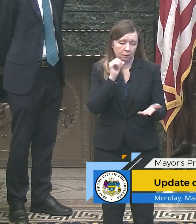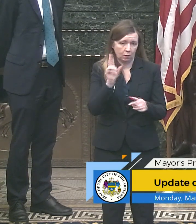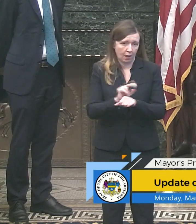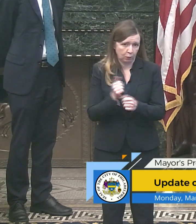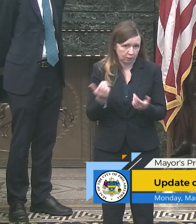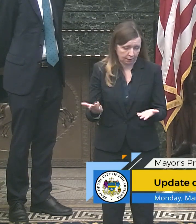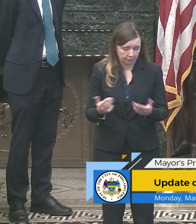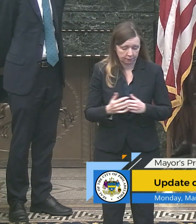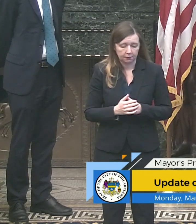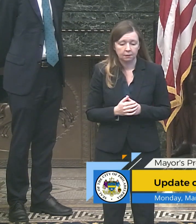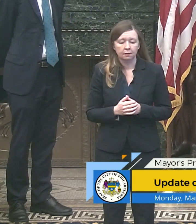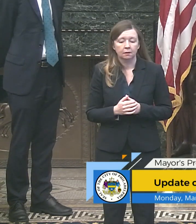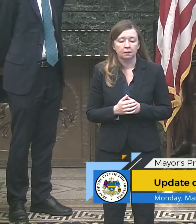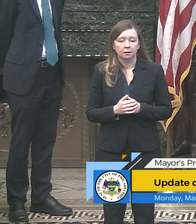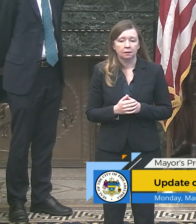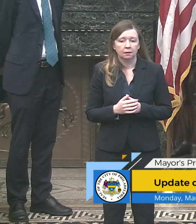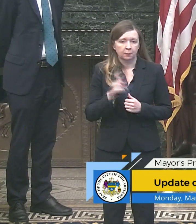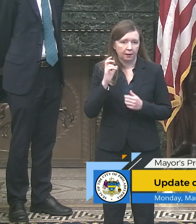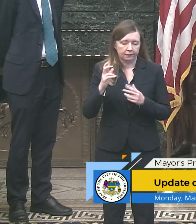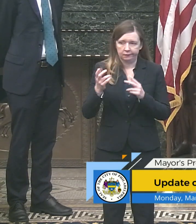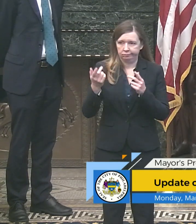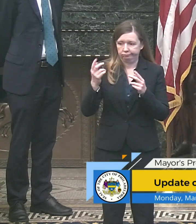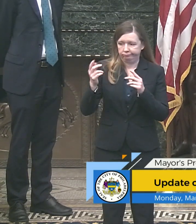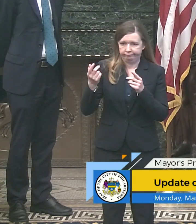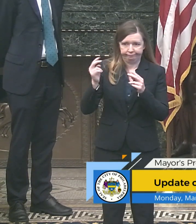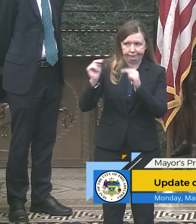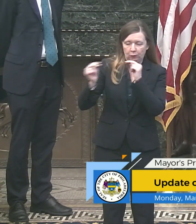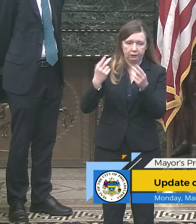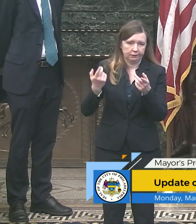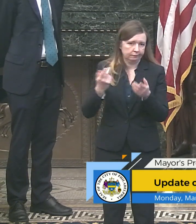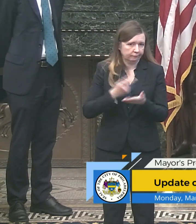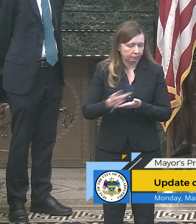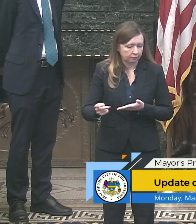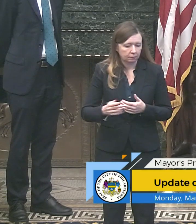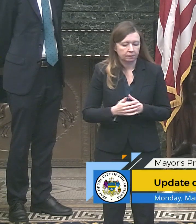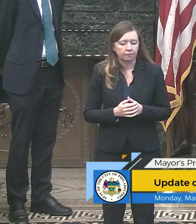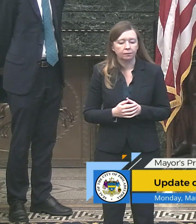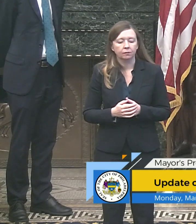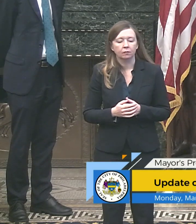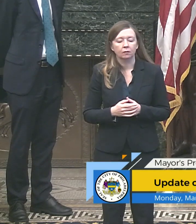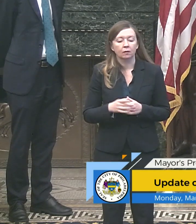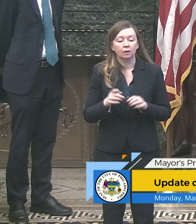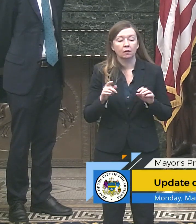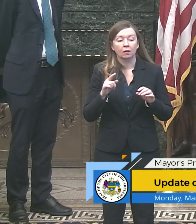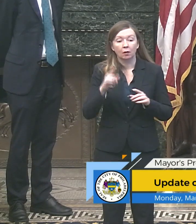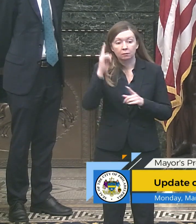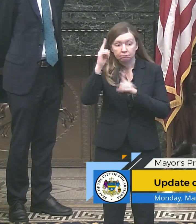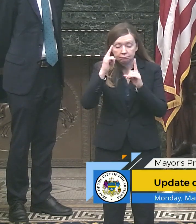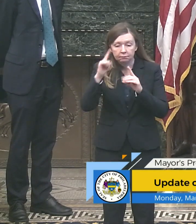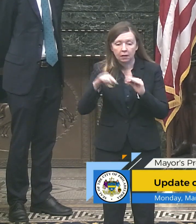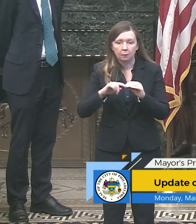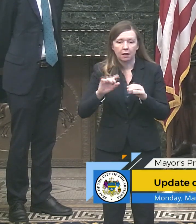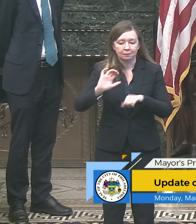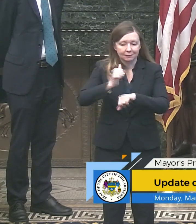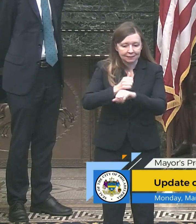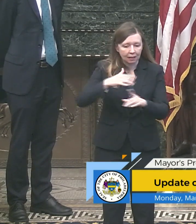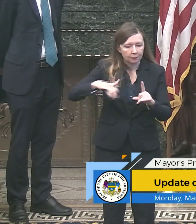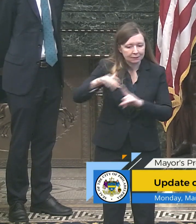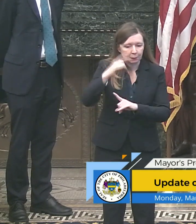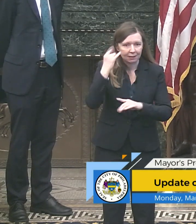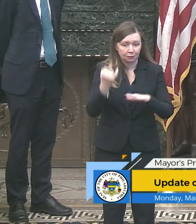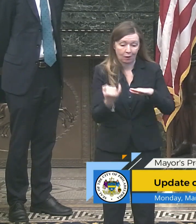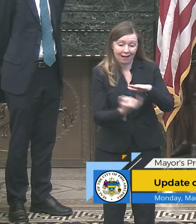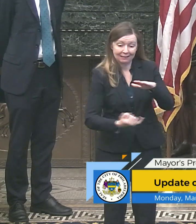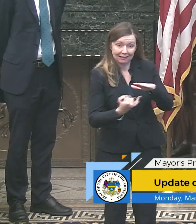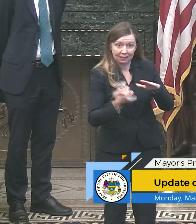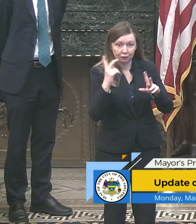is there any thinking or any conversations in place to have such a space into the future, to have isolation space for people affected